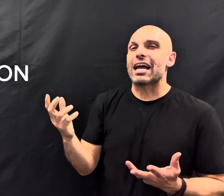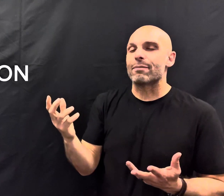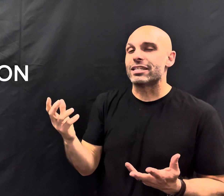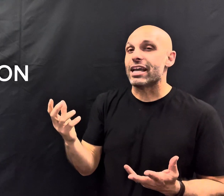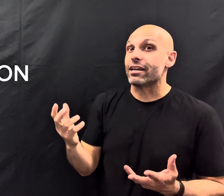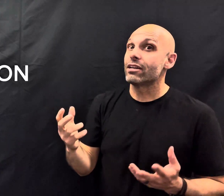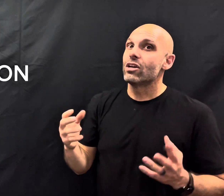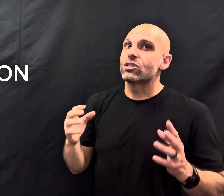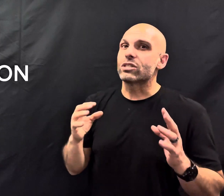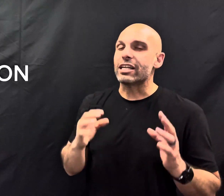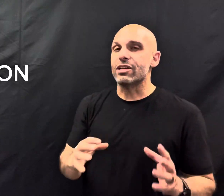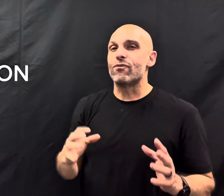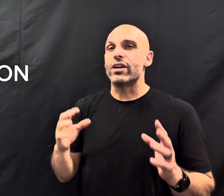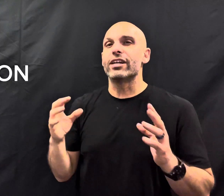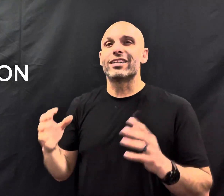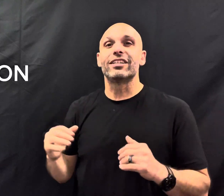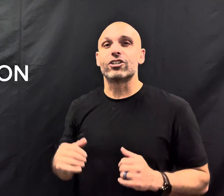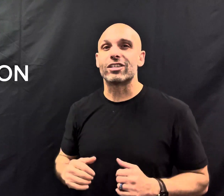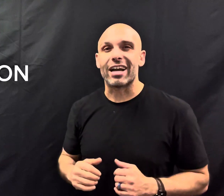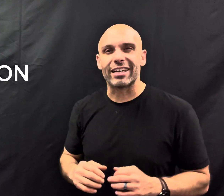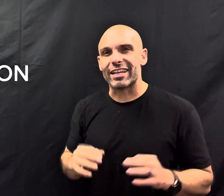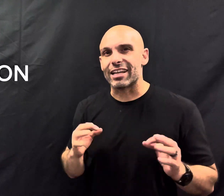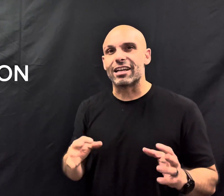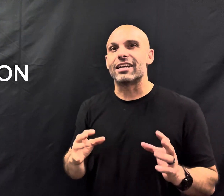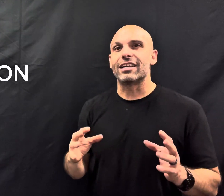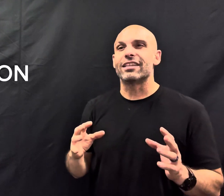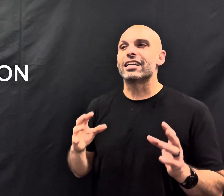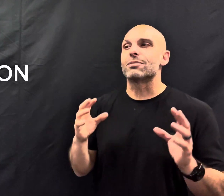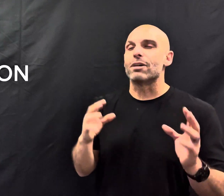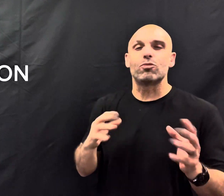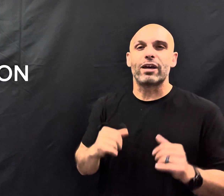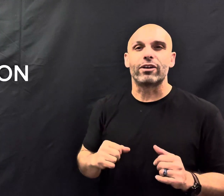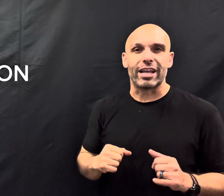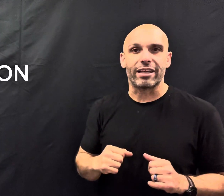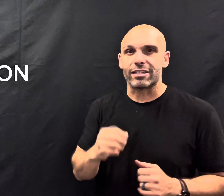of day. So it's actually a very clear sign, and I think it's much better in ASL.